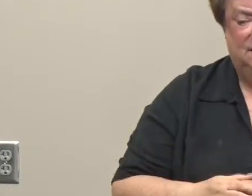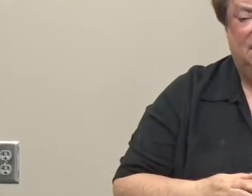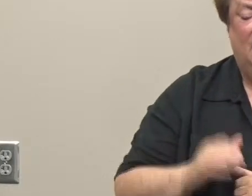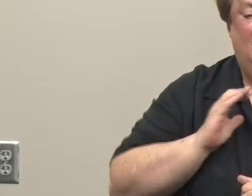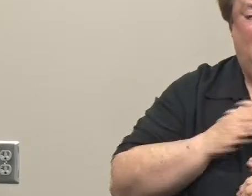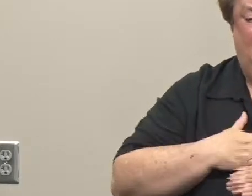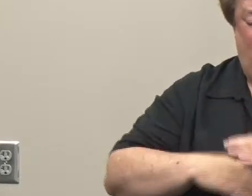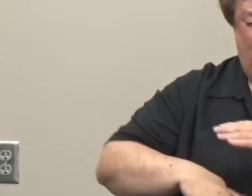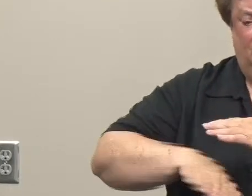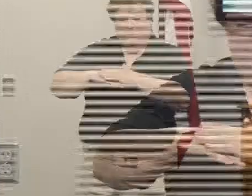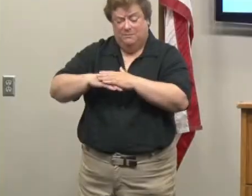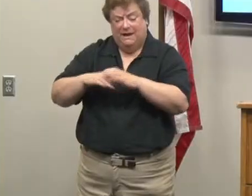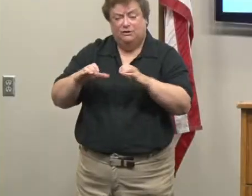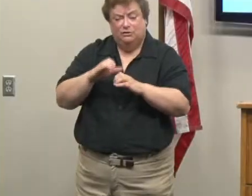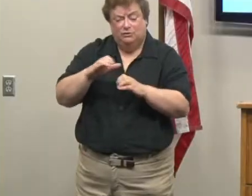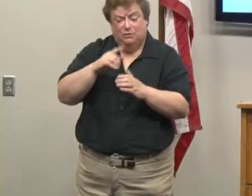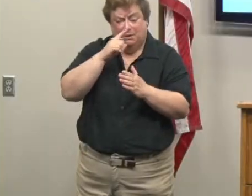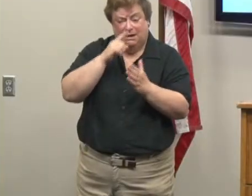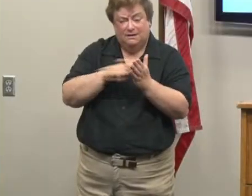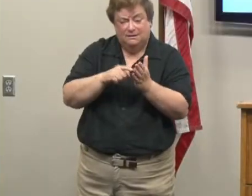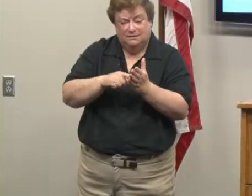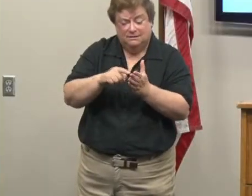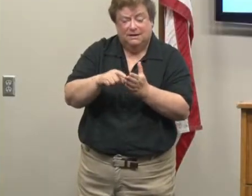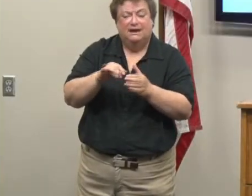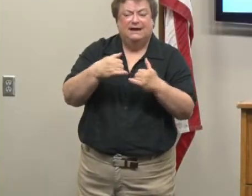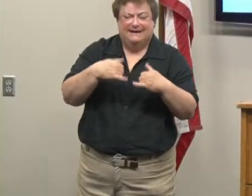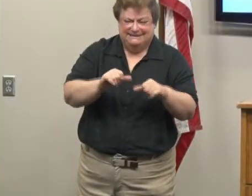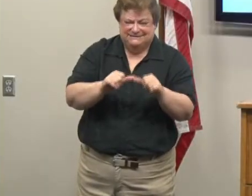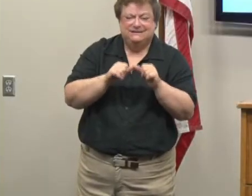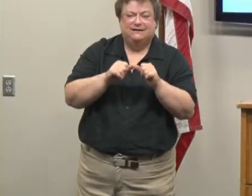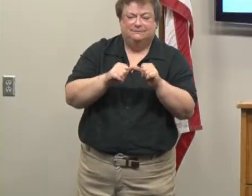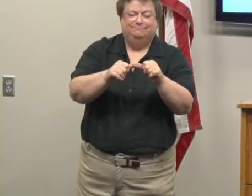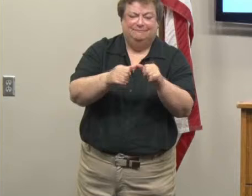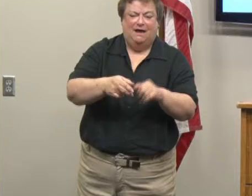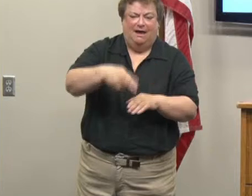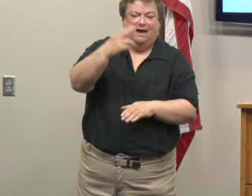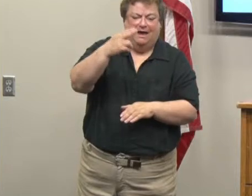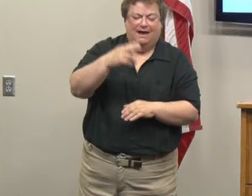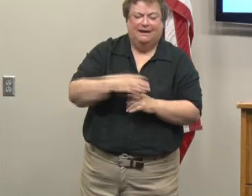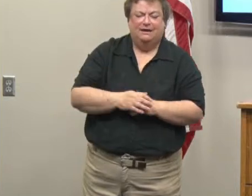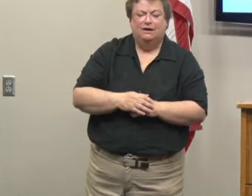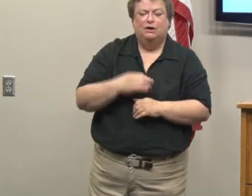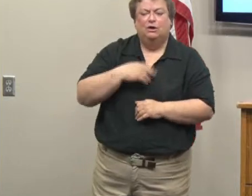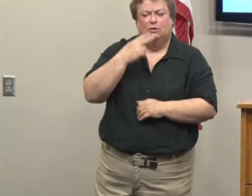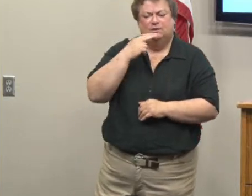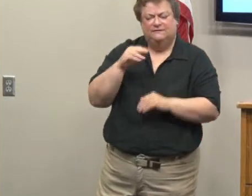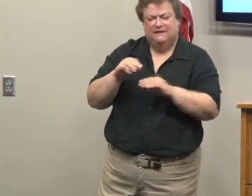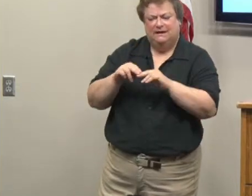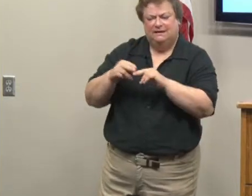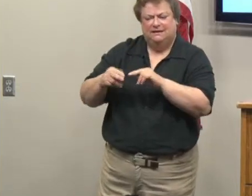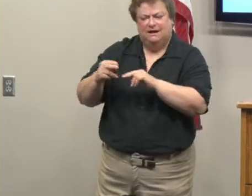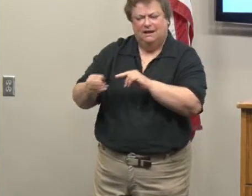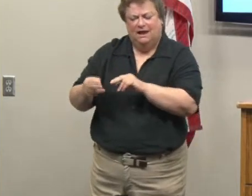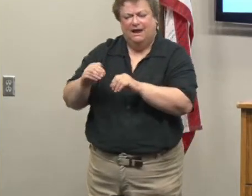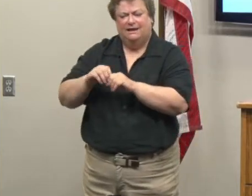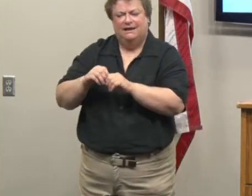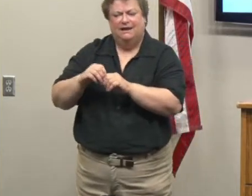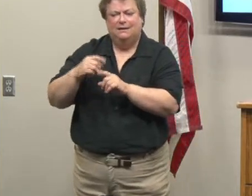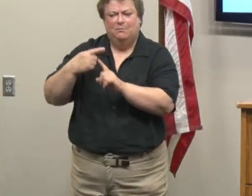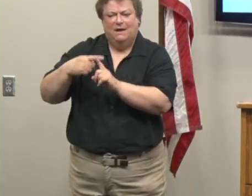conduct contact tracing remains high. We also continue to see a decline in the overall positivity